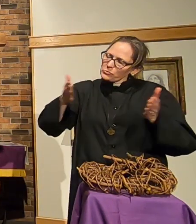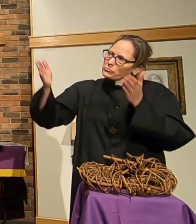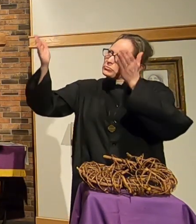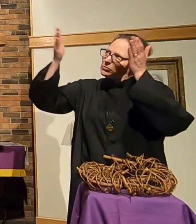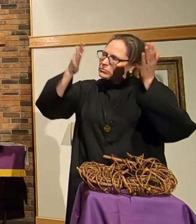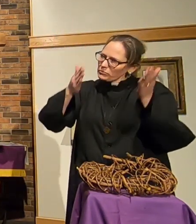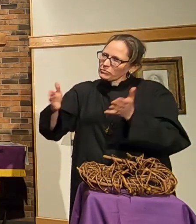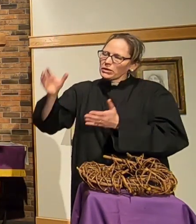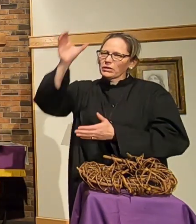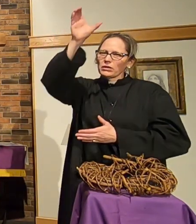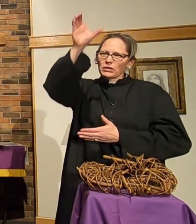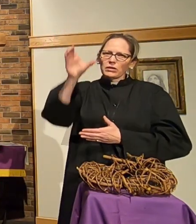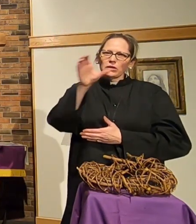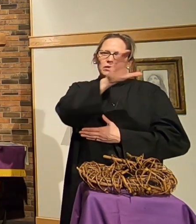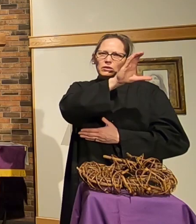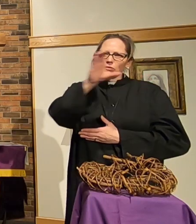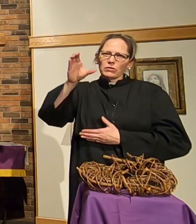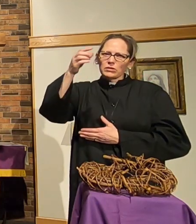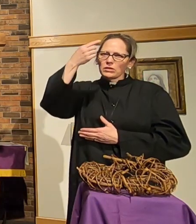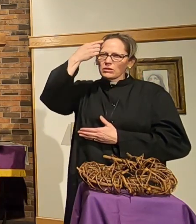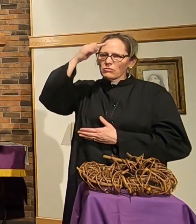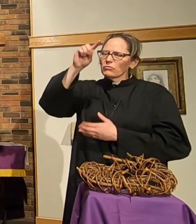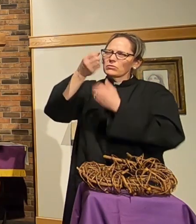You have prepared a cross for the Savior.